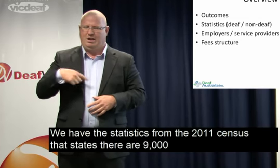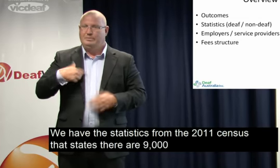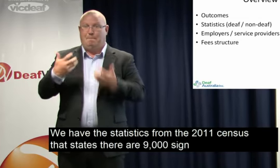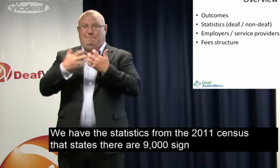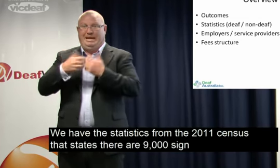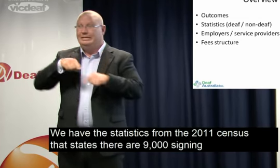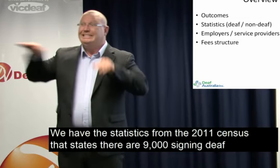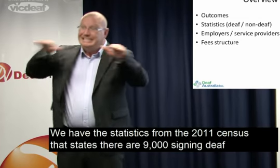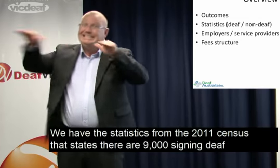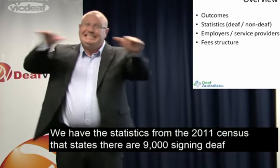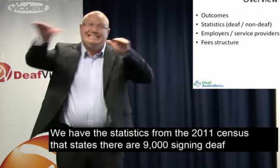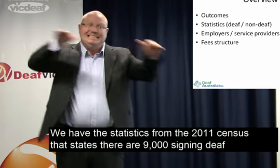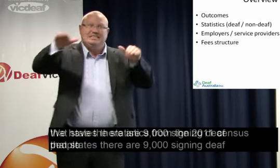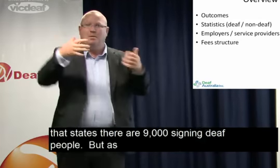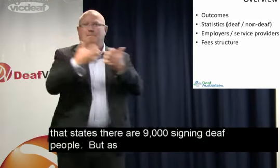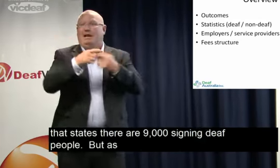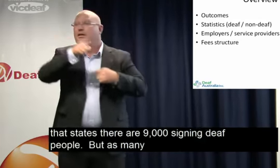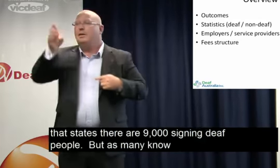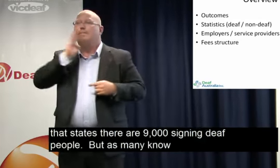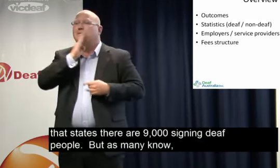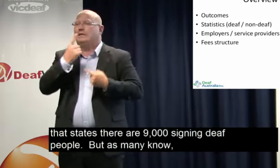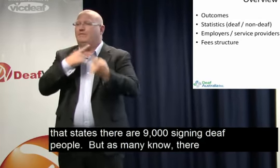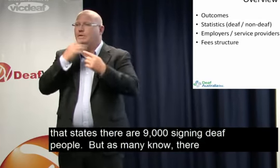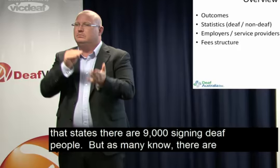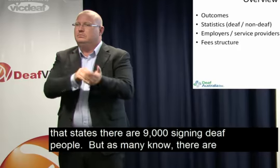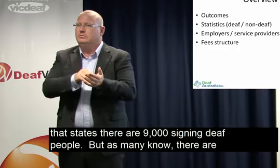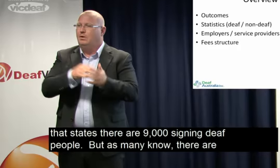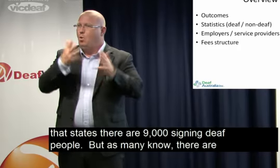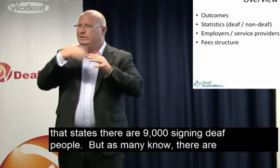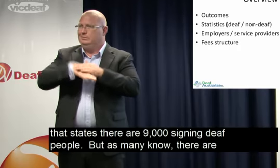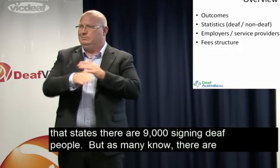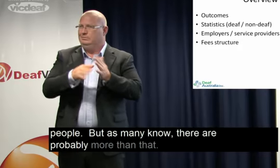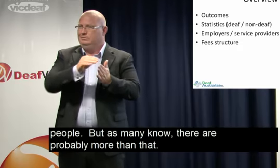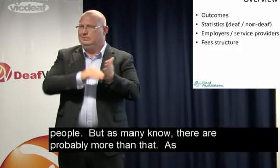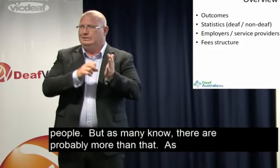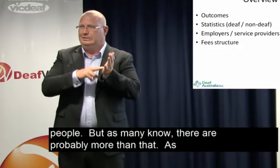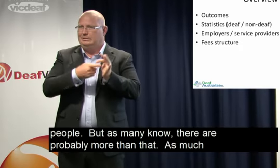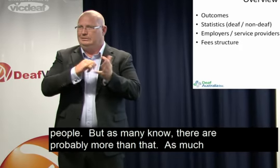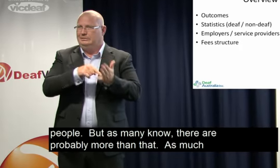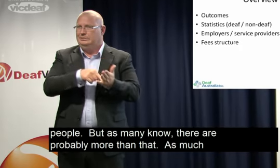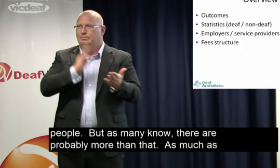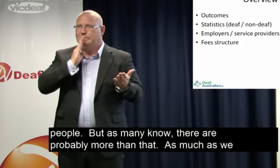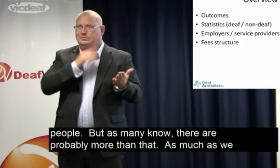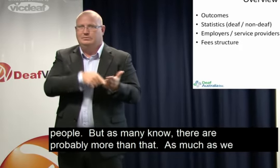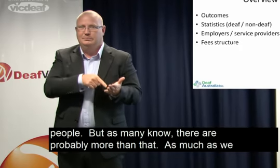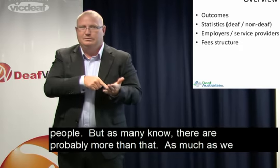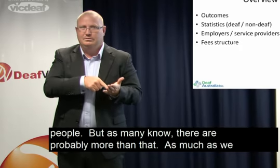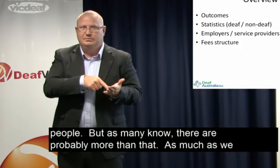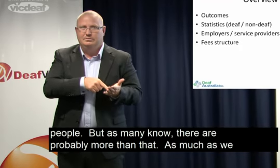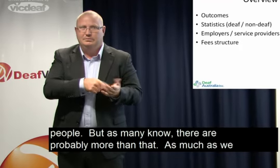more than that. As much as we advocated for people to understand that process, a lot of people didn't necessarily fill that part